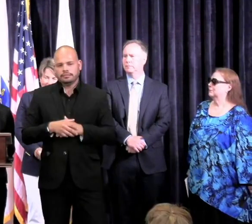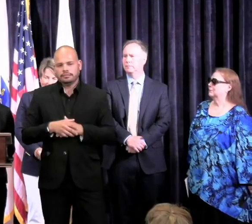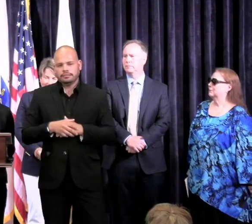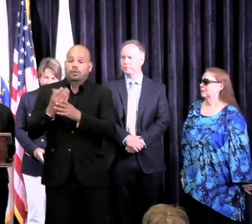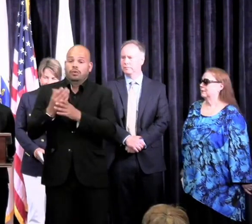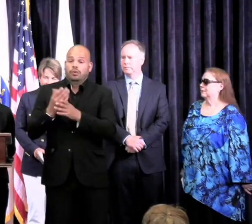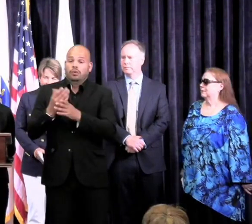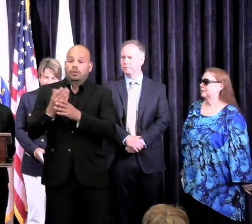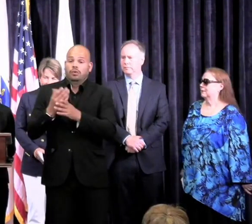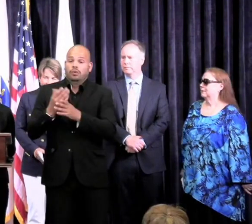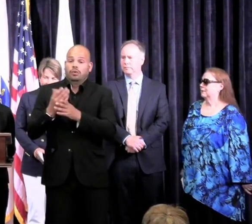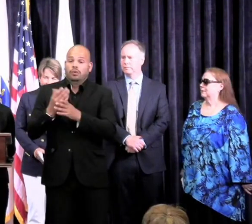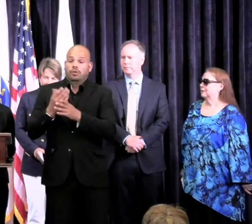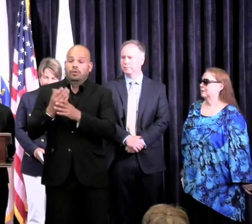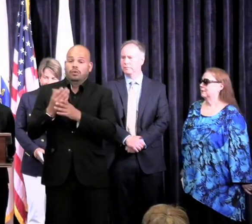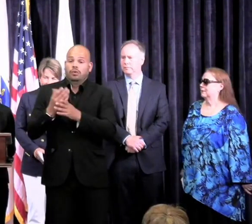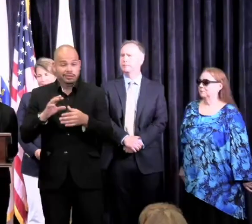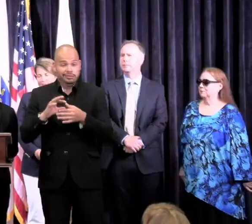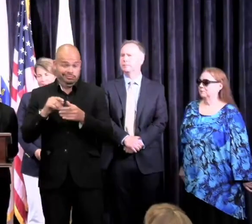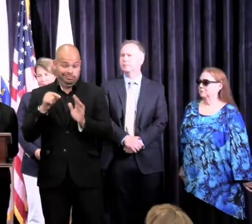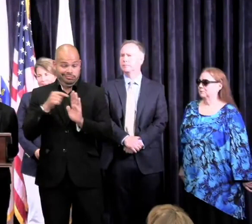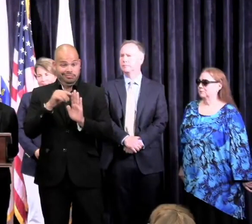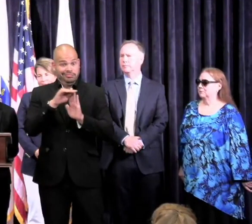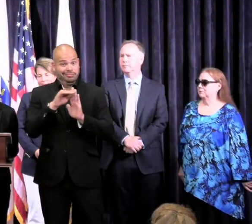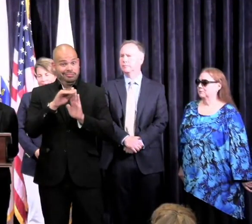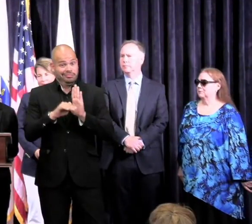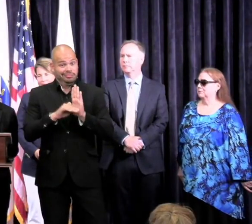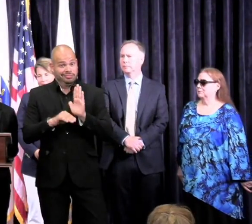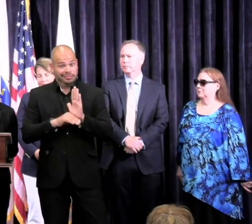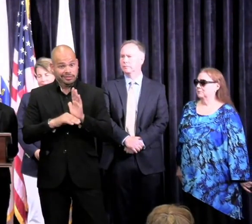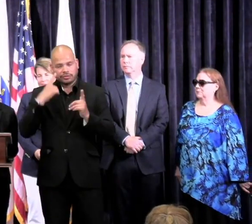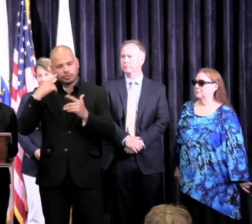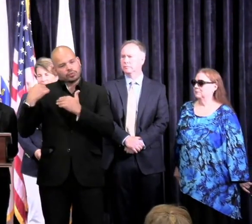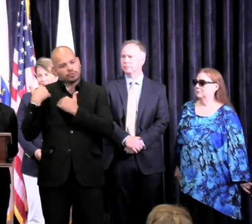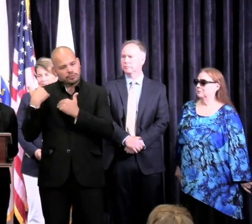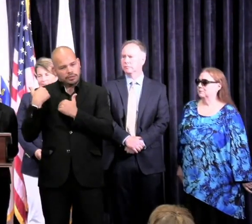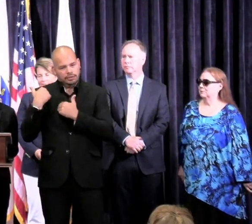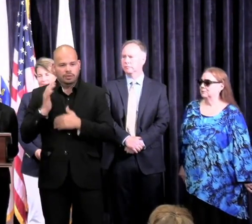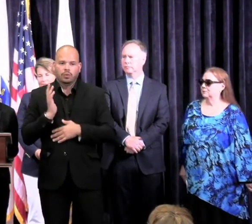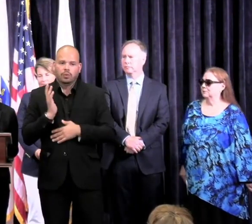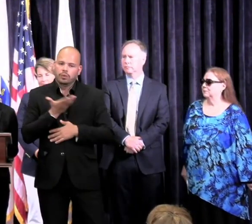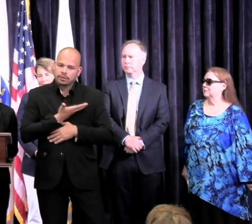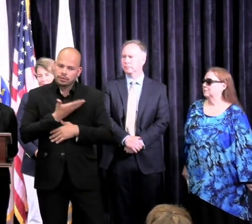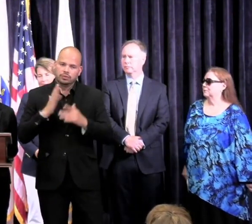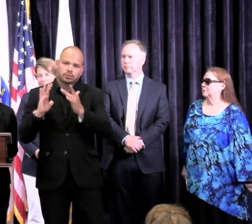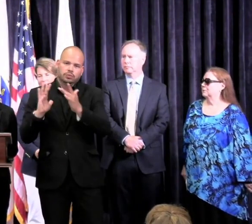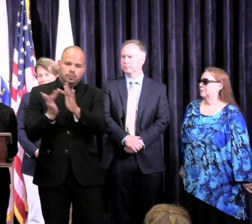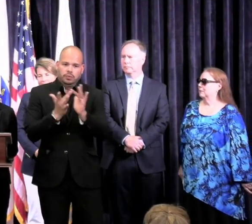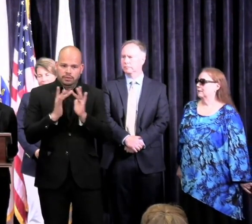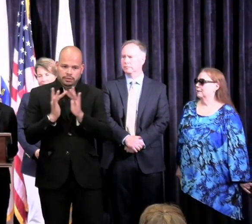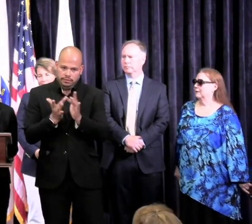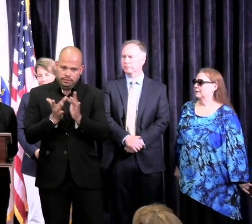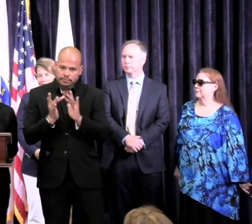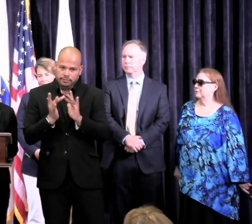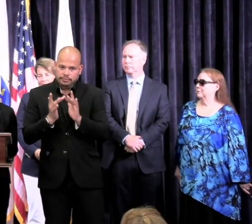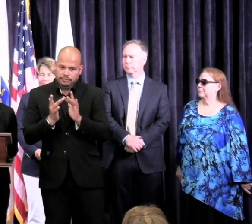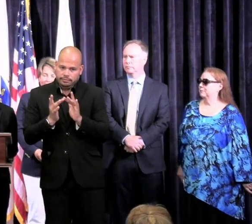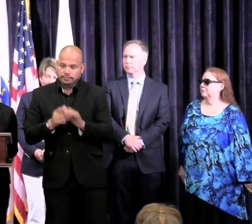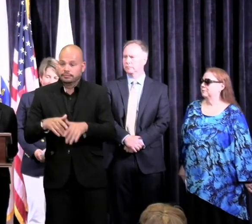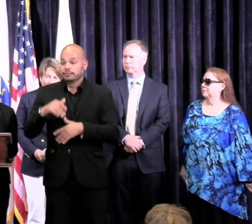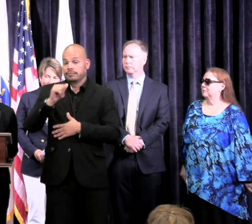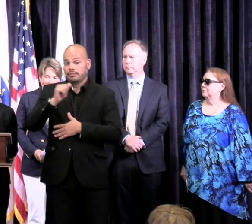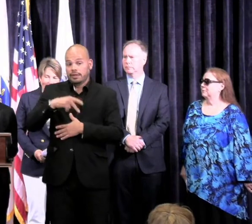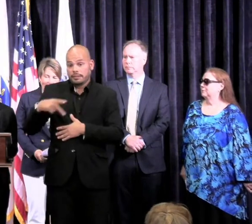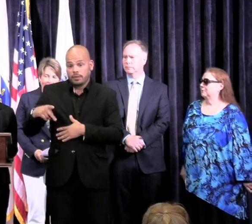services and security and other executive department and to ensure our digital offerings are accessible to people with disabilities mod